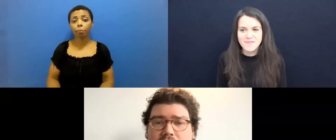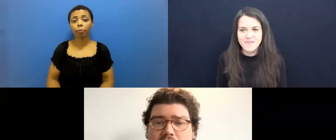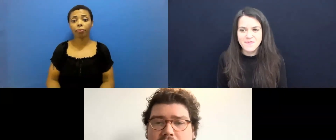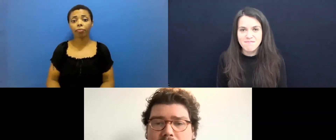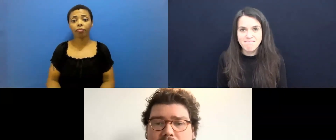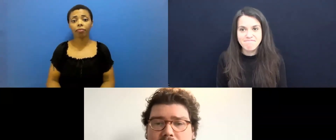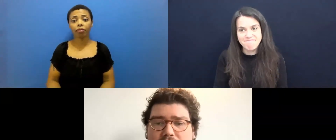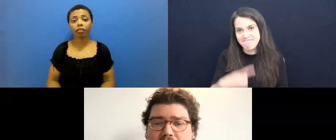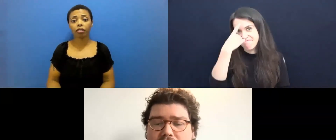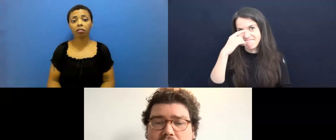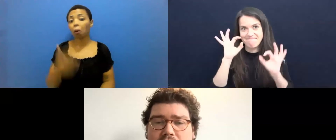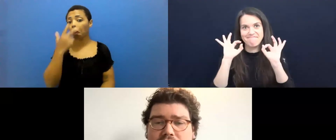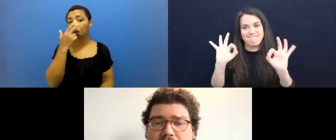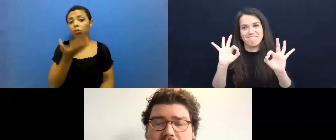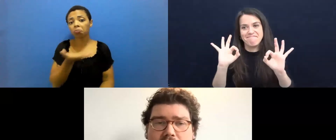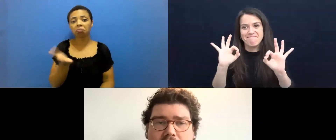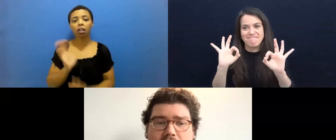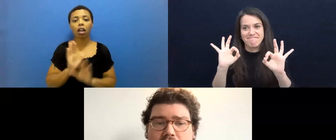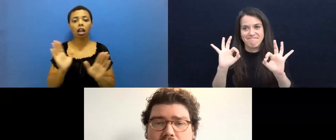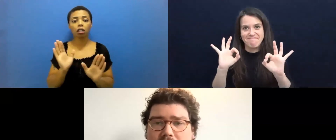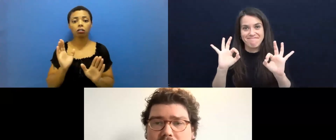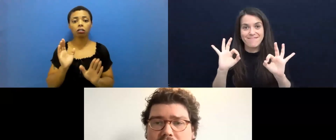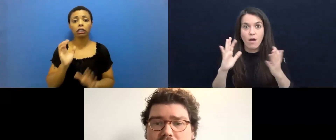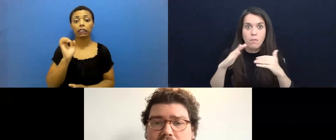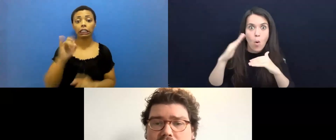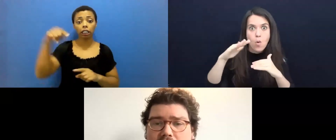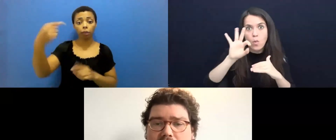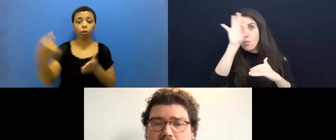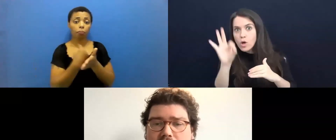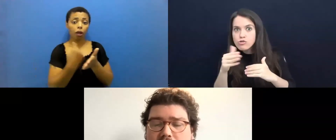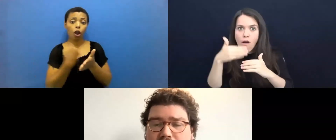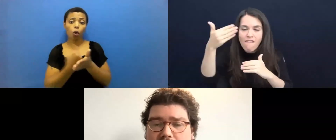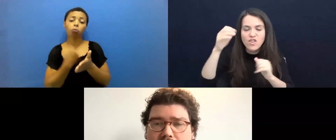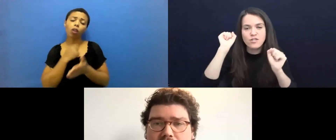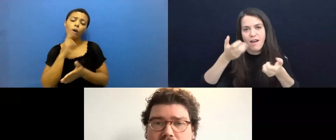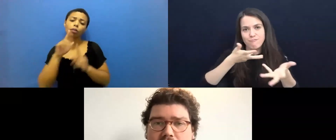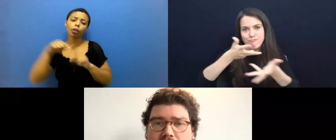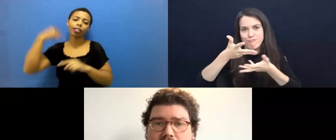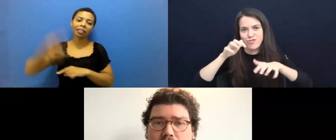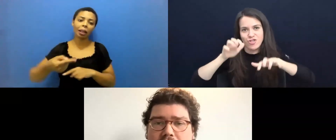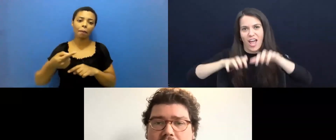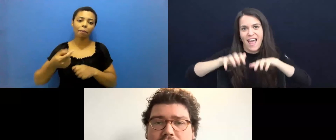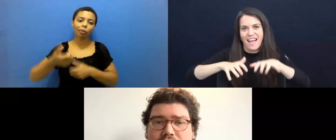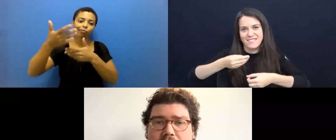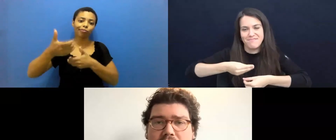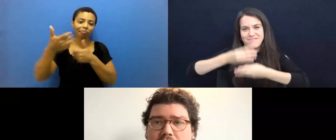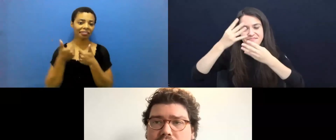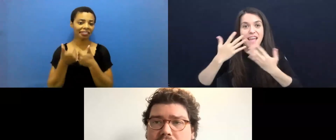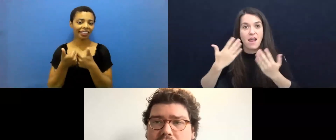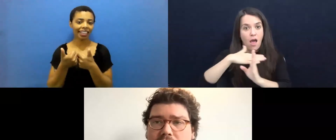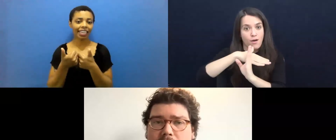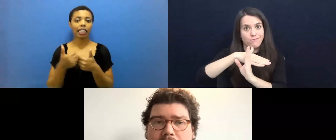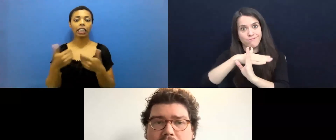that's it. If we have other questions, I can answer them later using the chat. So we have a